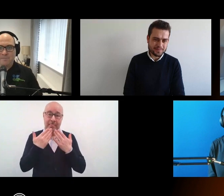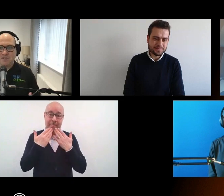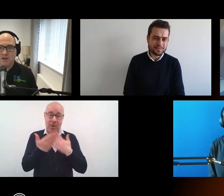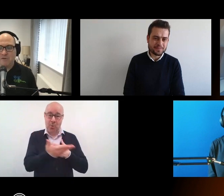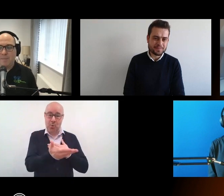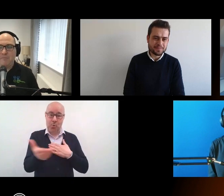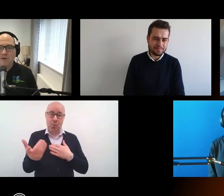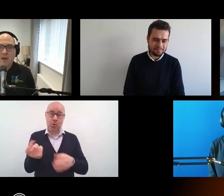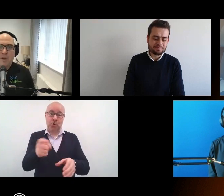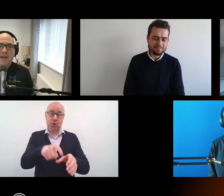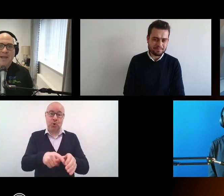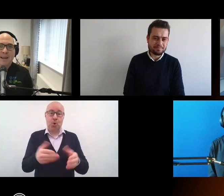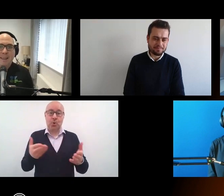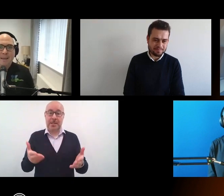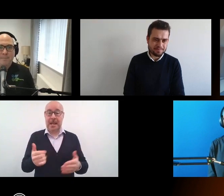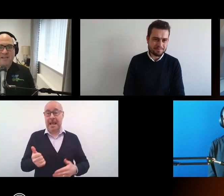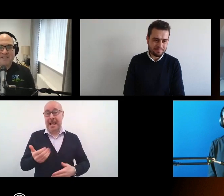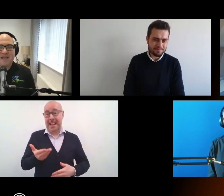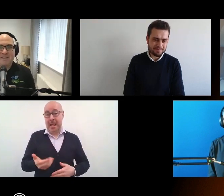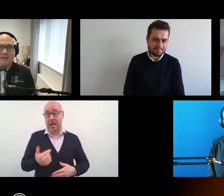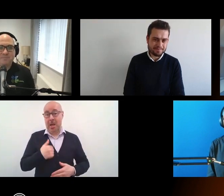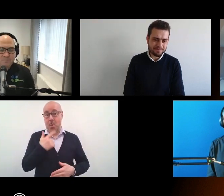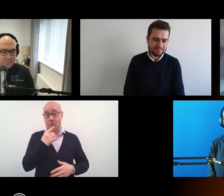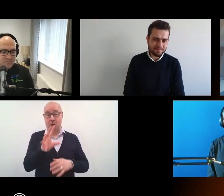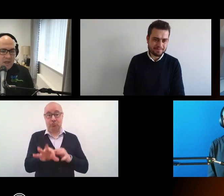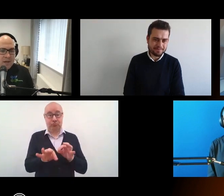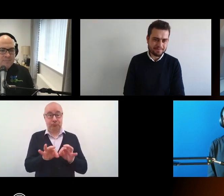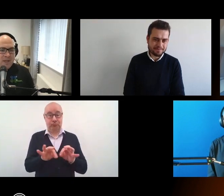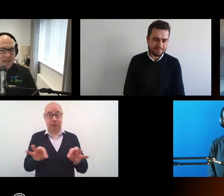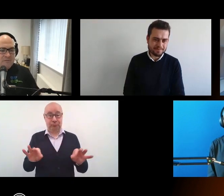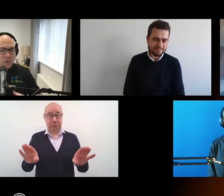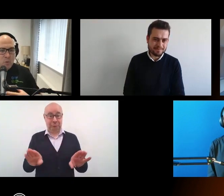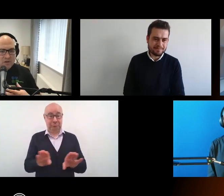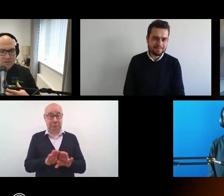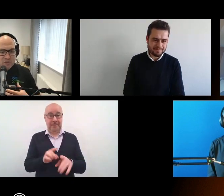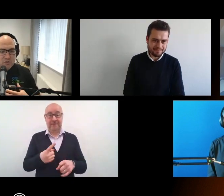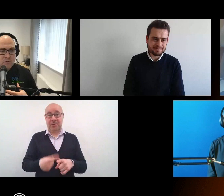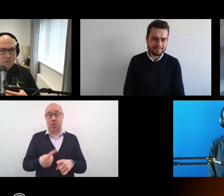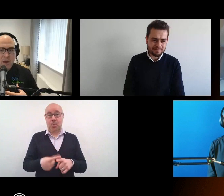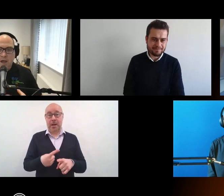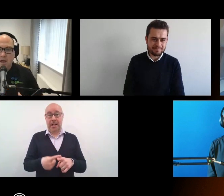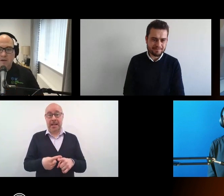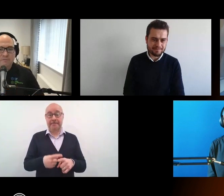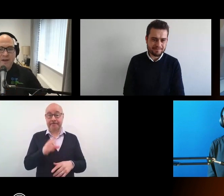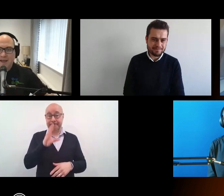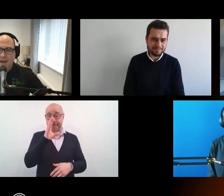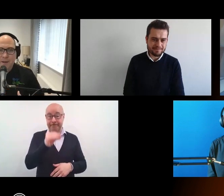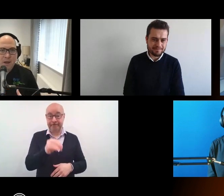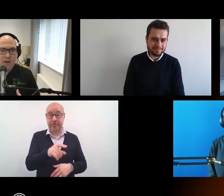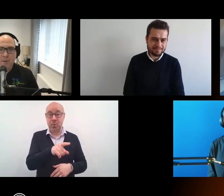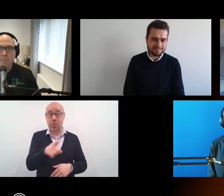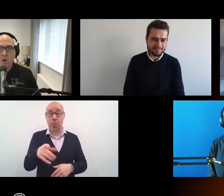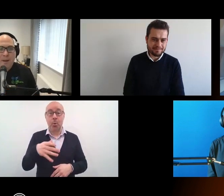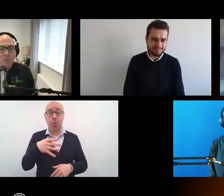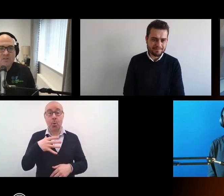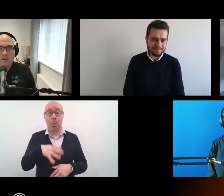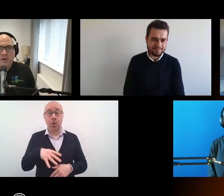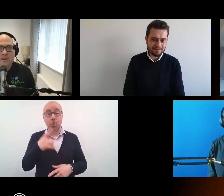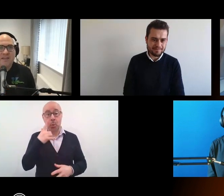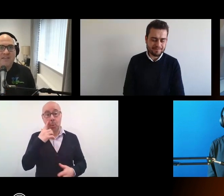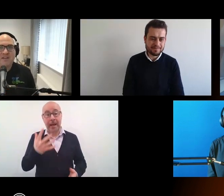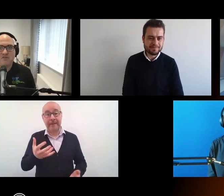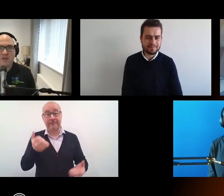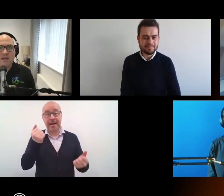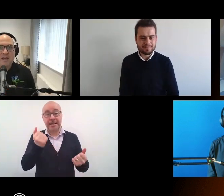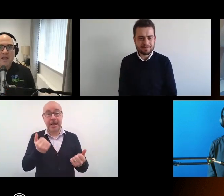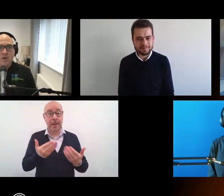I may, I'm just going to wrap up very quickly by saying that if you want to find out a little bit more about what's going on